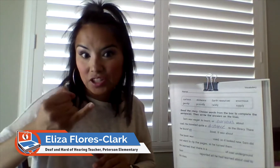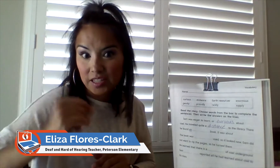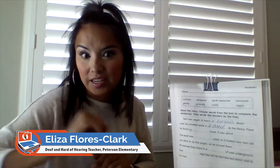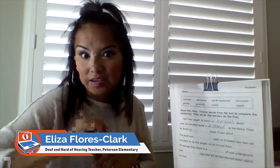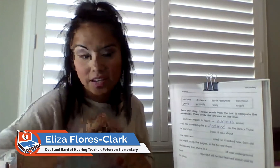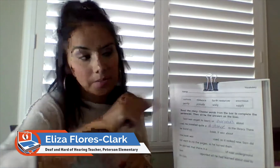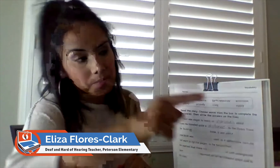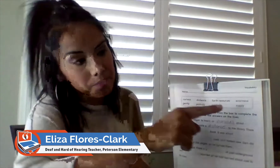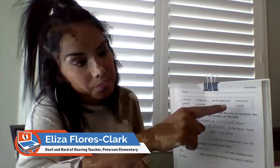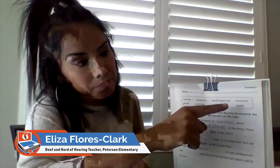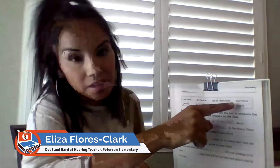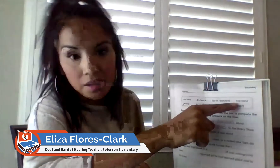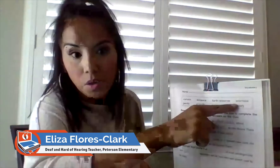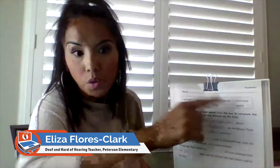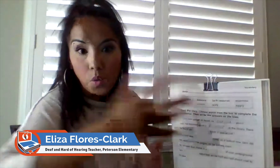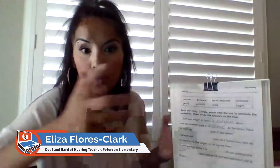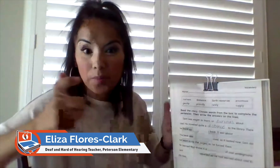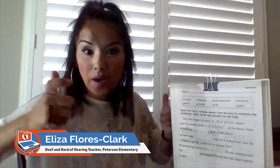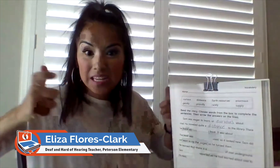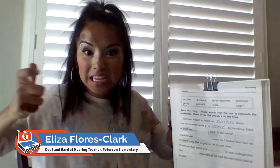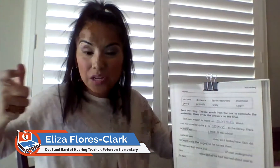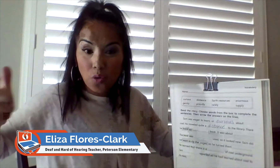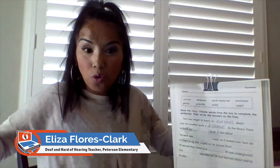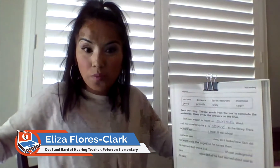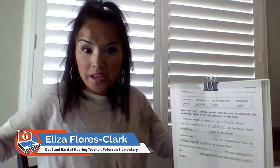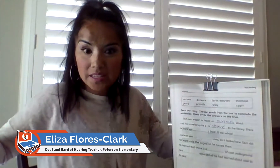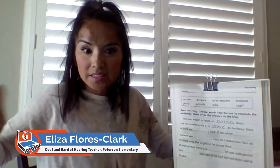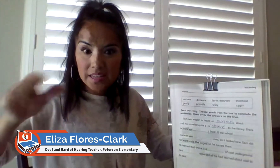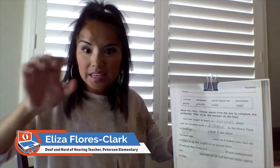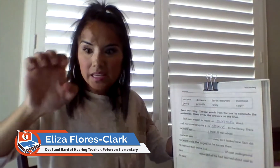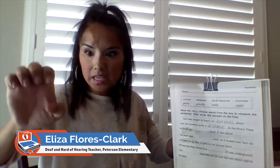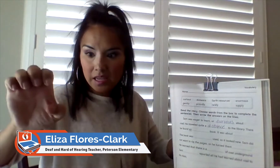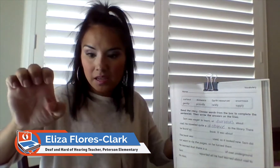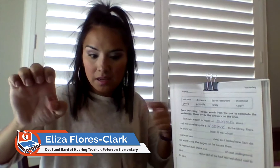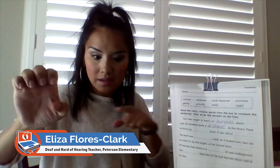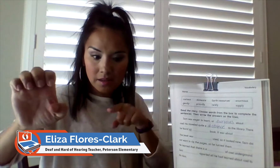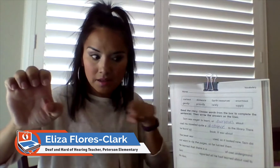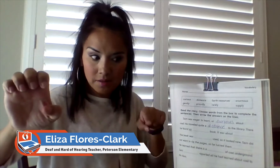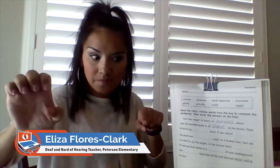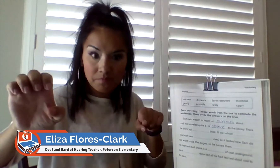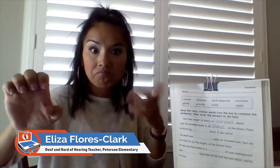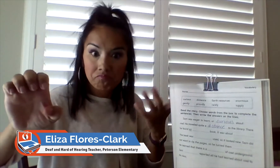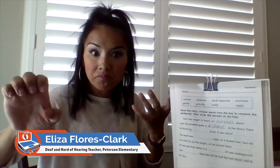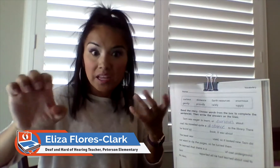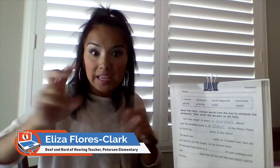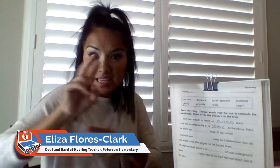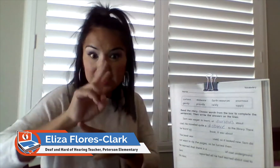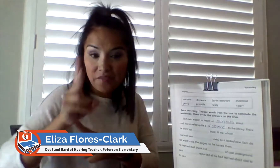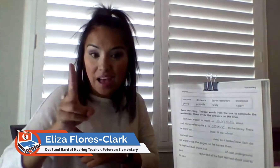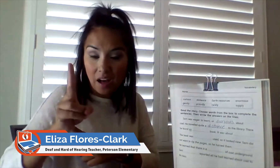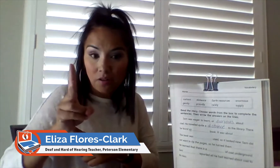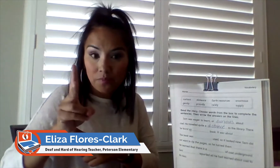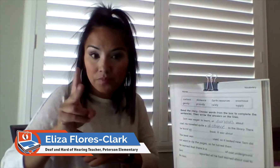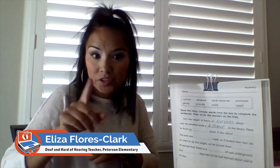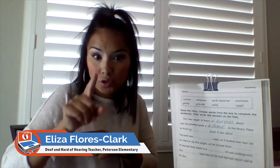adjective. What about enormous? E is a vowel, so it